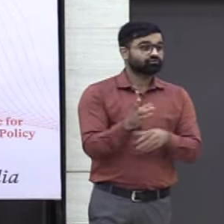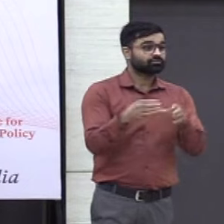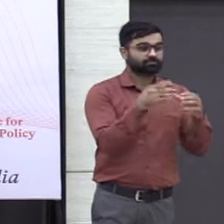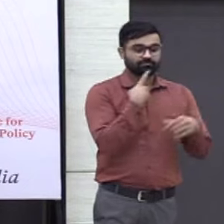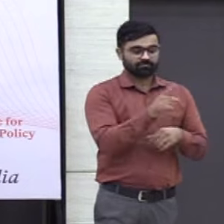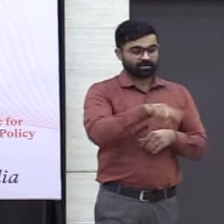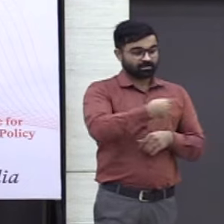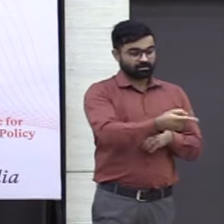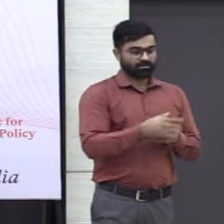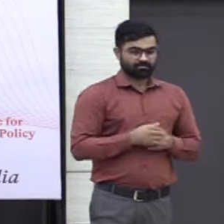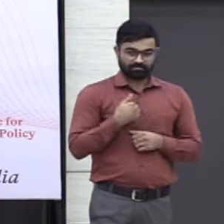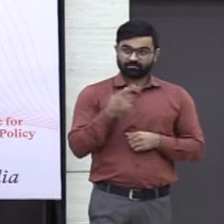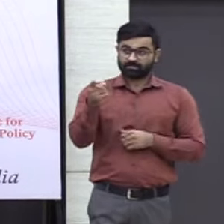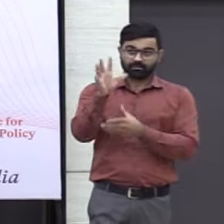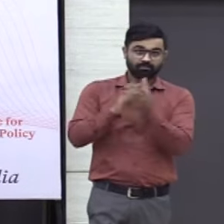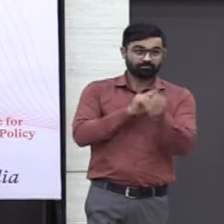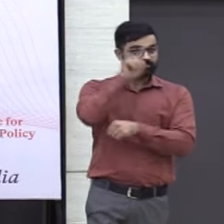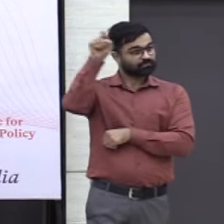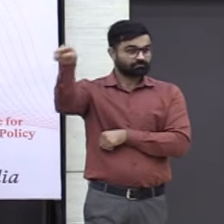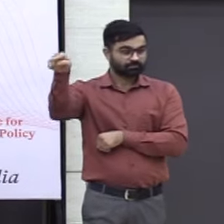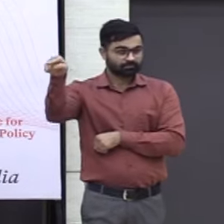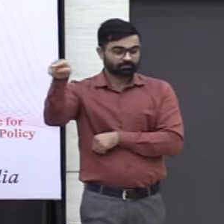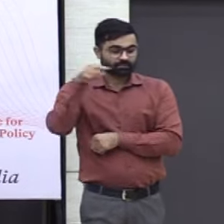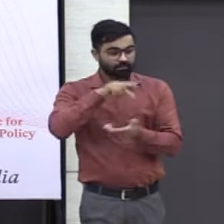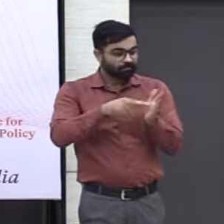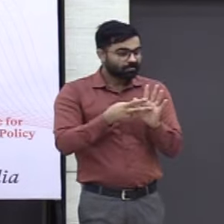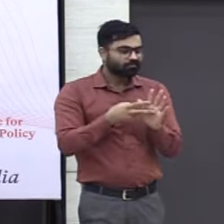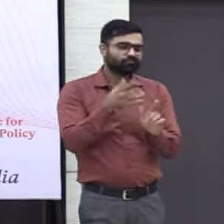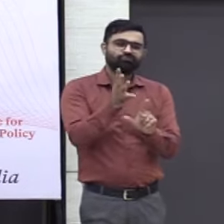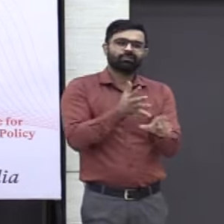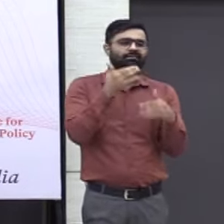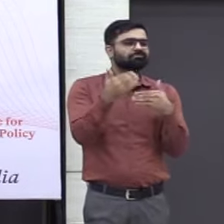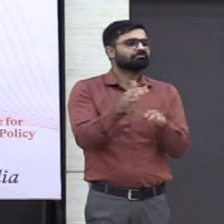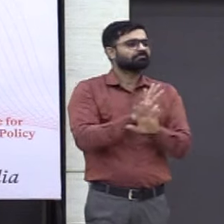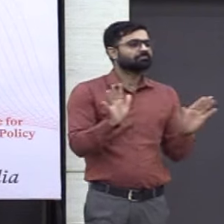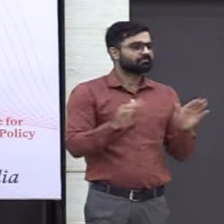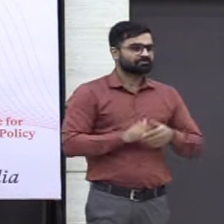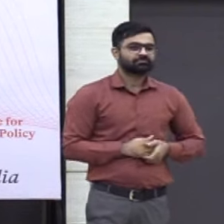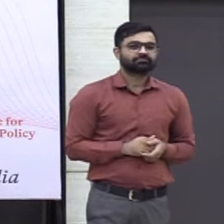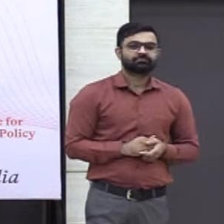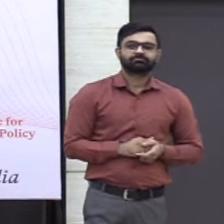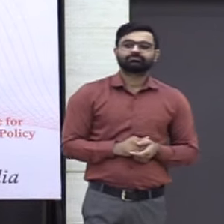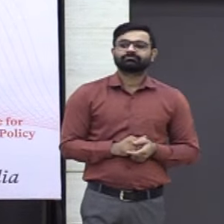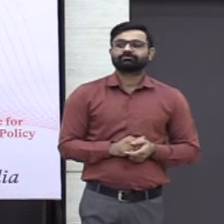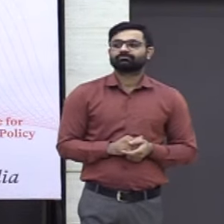and say, kal hum yahan chori karenge, so that's minimum 5 years.